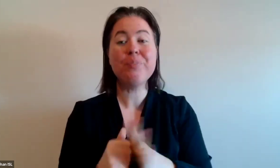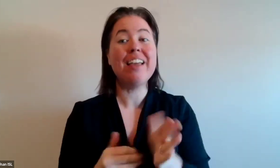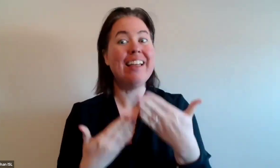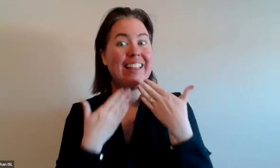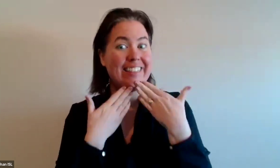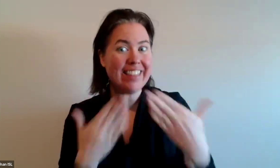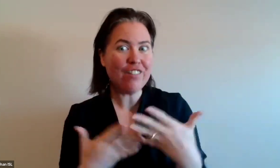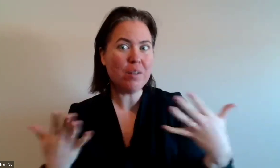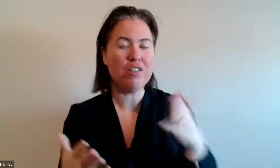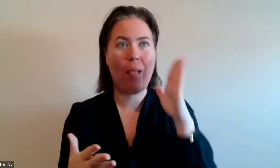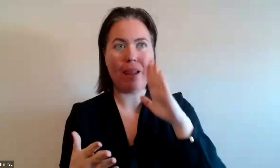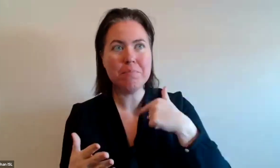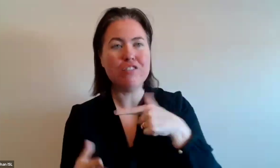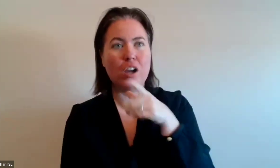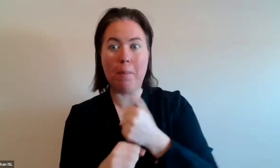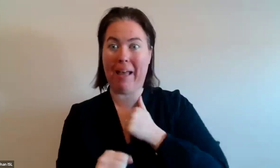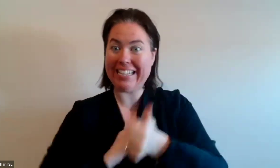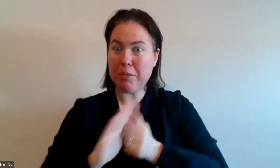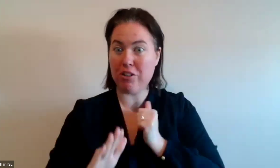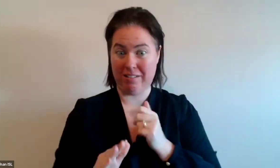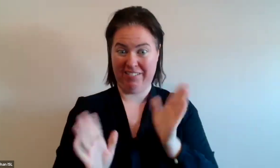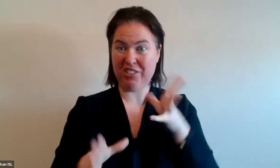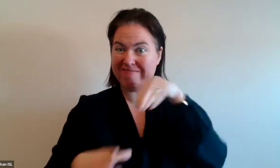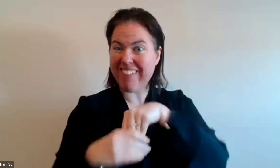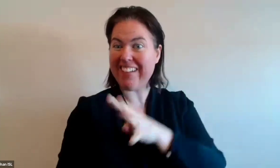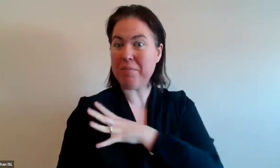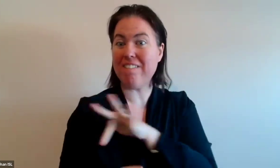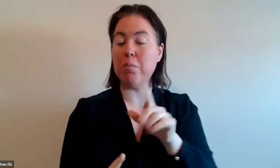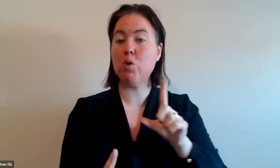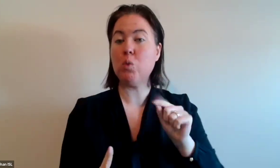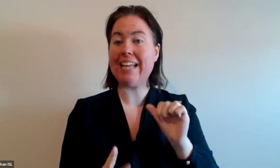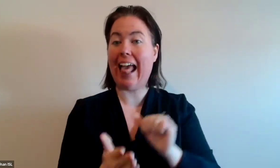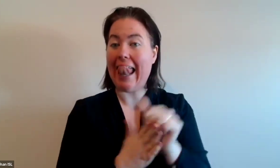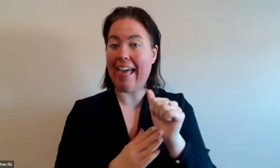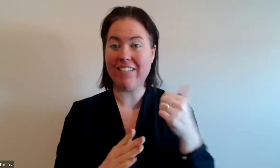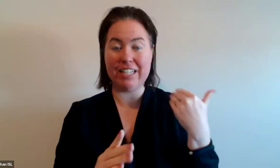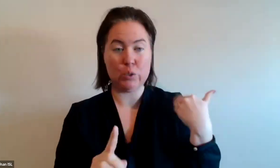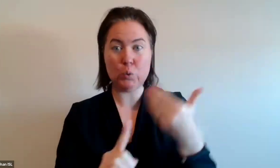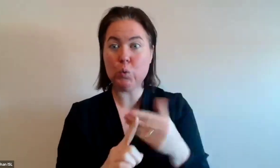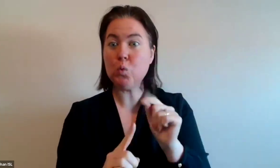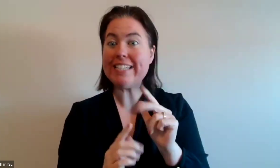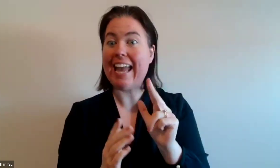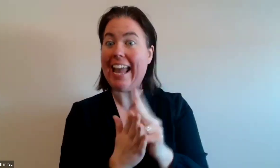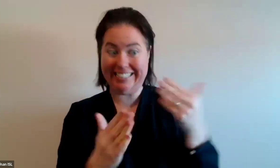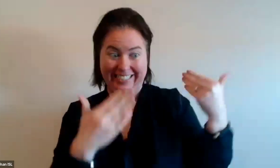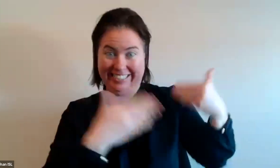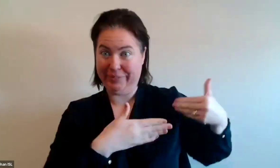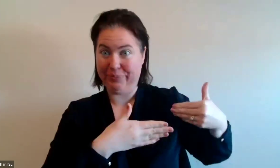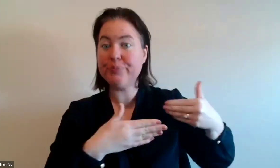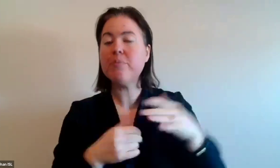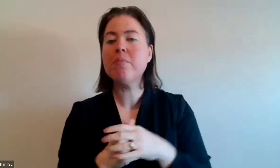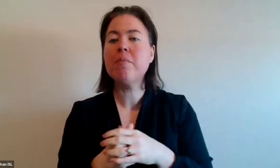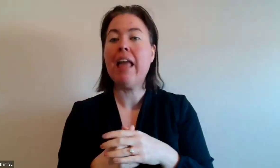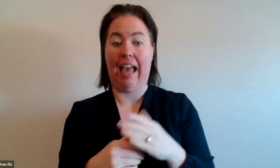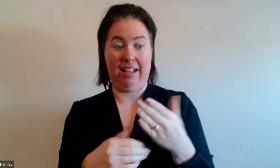you my experiences as a member of the committee from 2011 to 2018. And the last 2